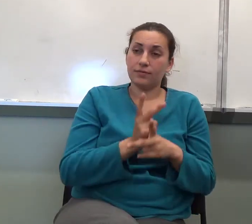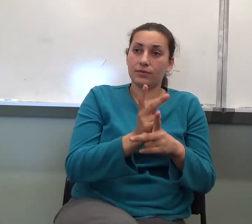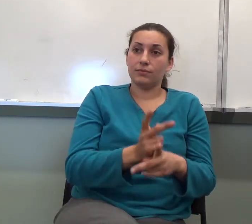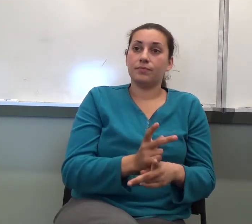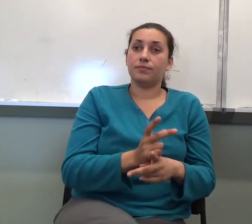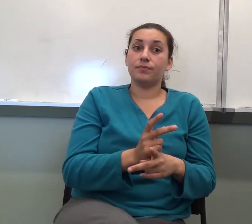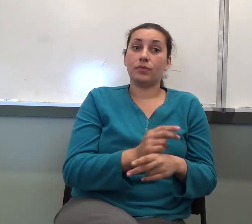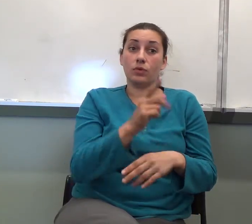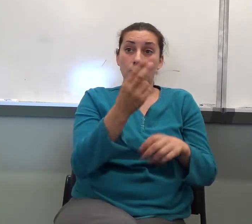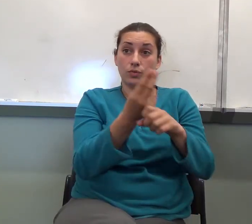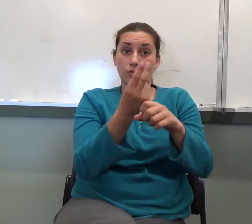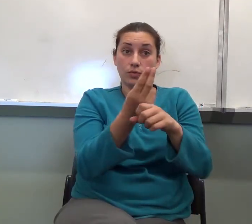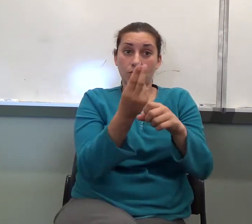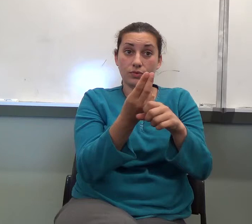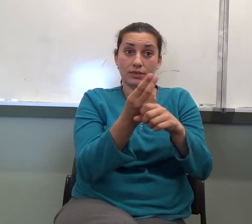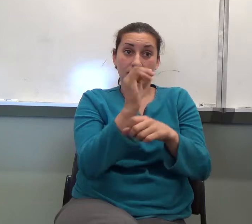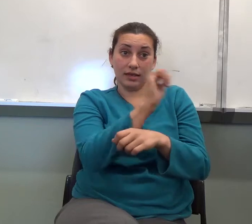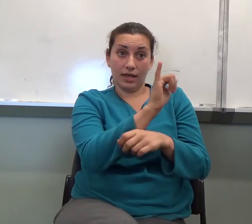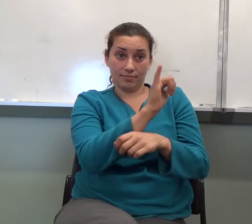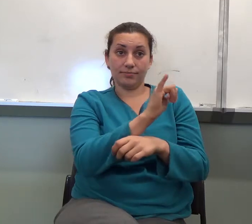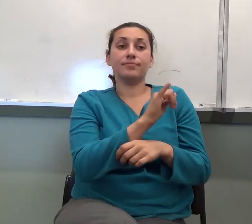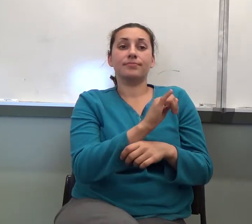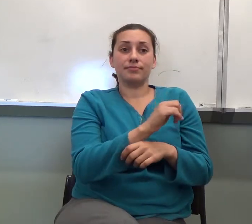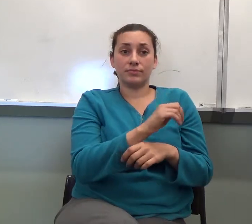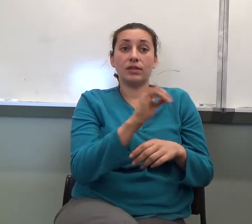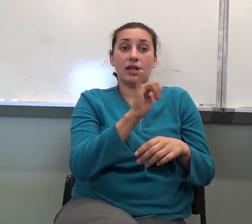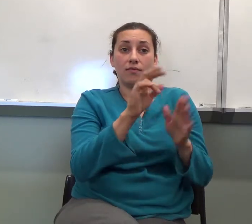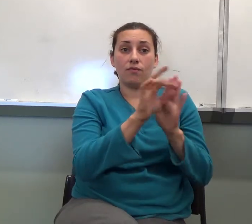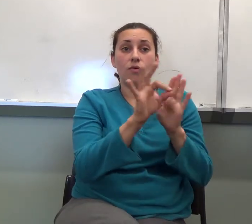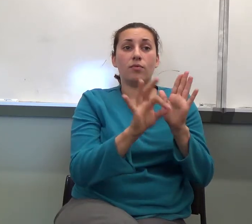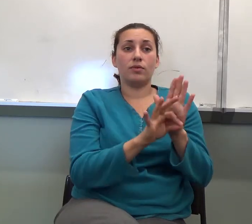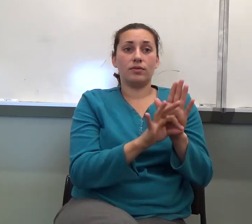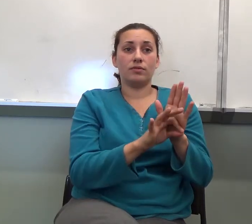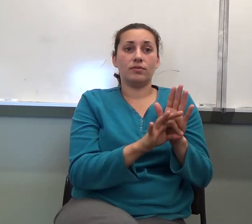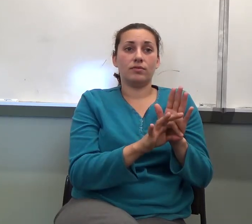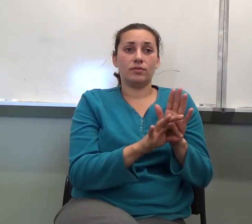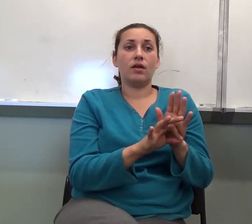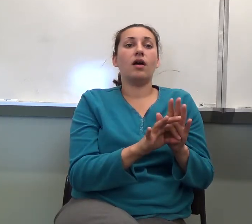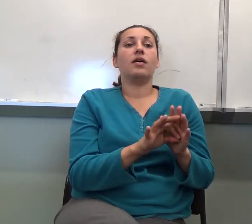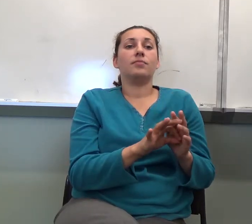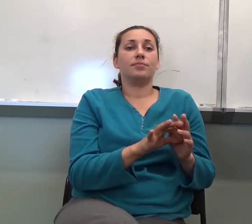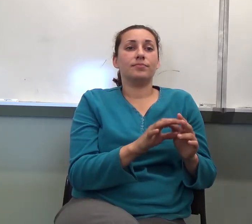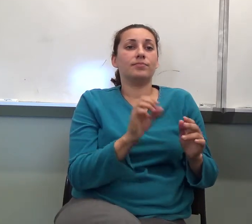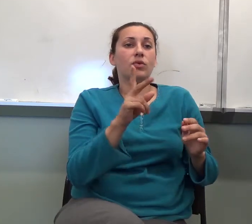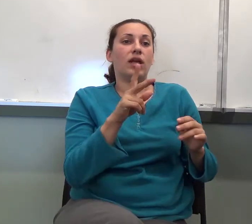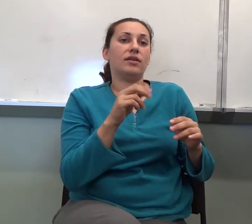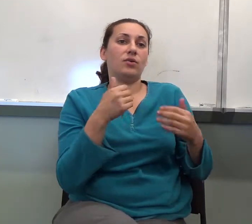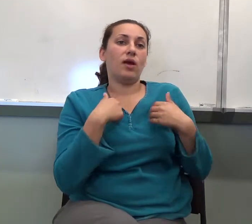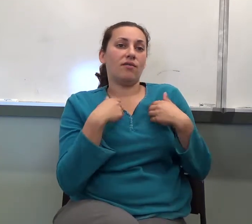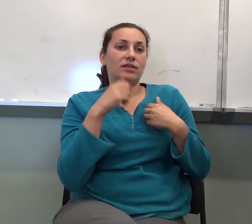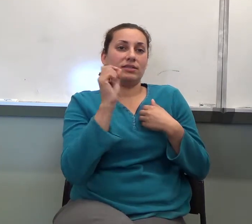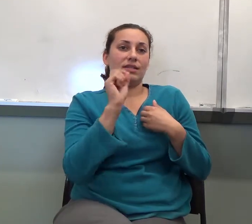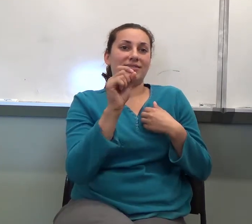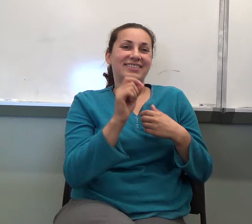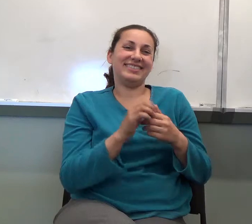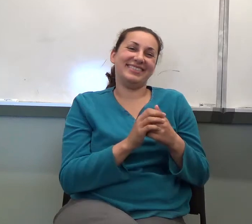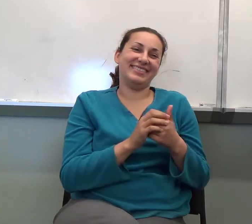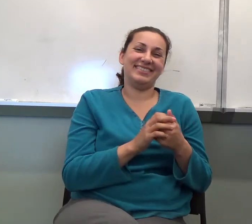When you're using this particular formula and you're solving for the percent, what you get is a decimal. Okay? But to convert